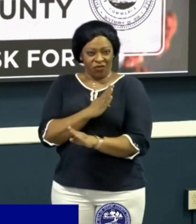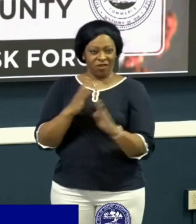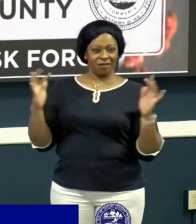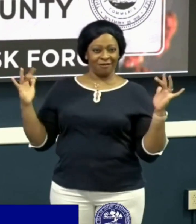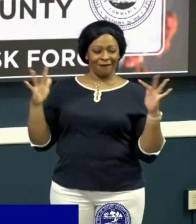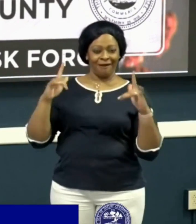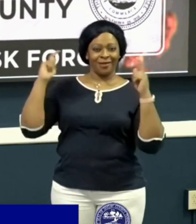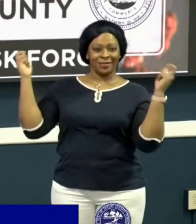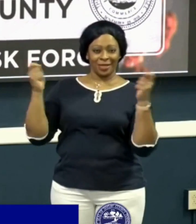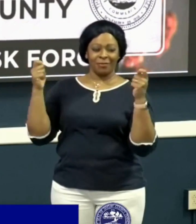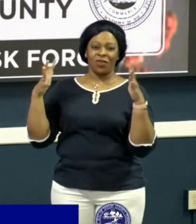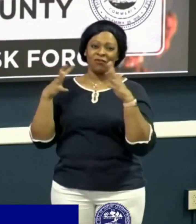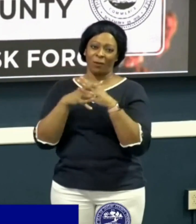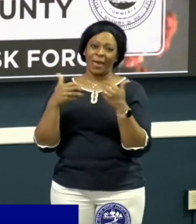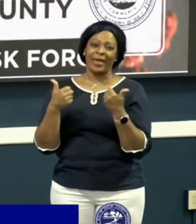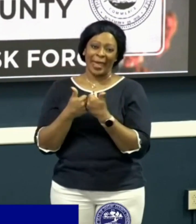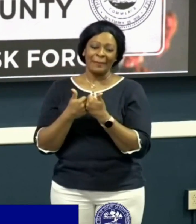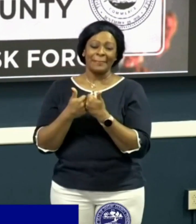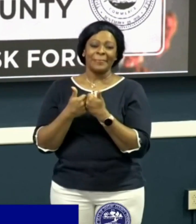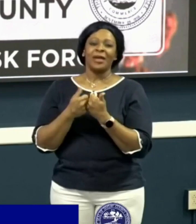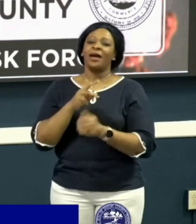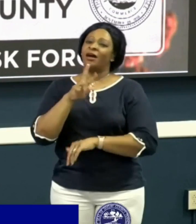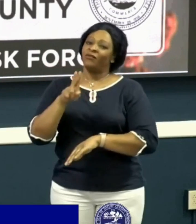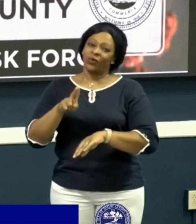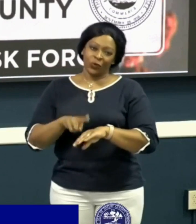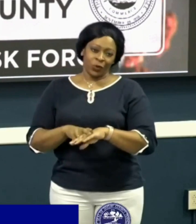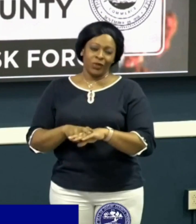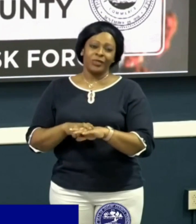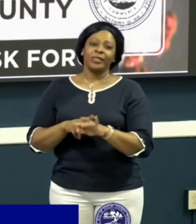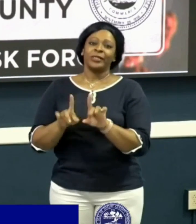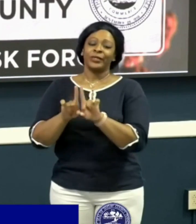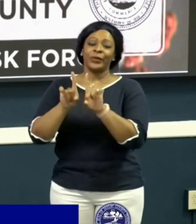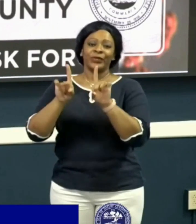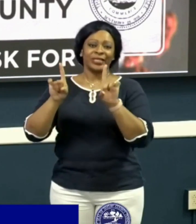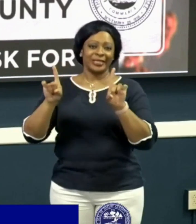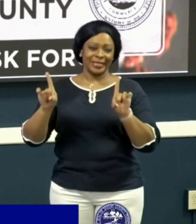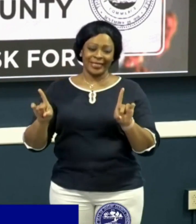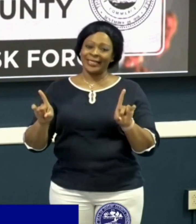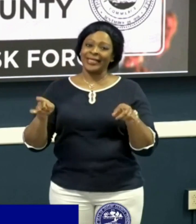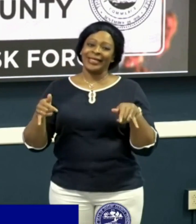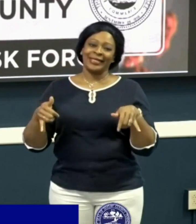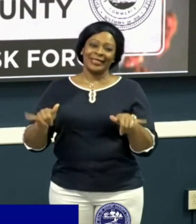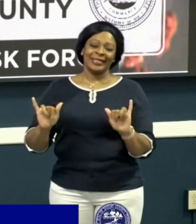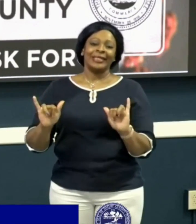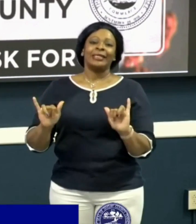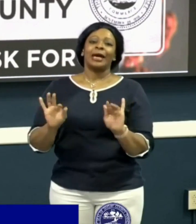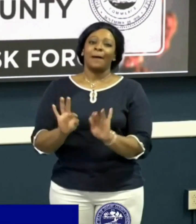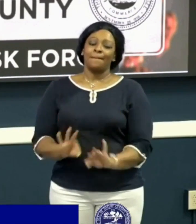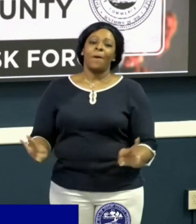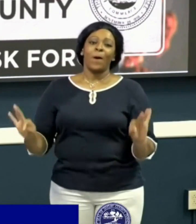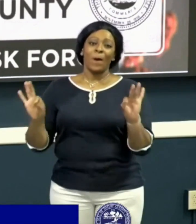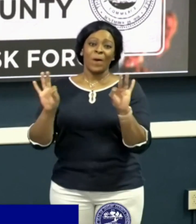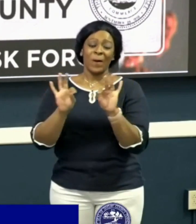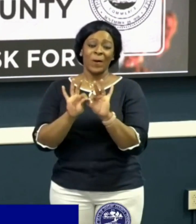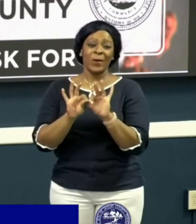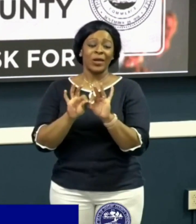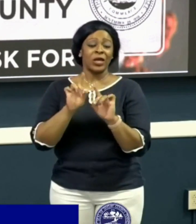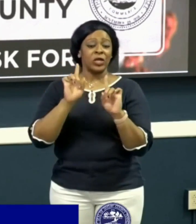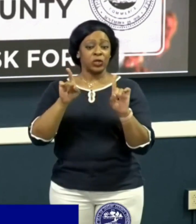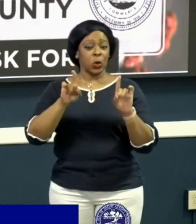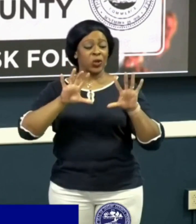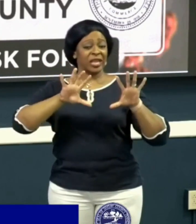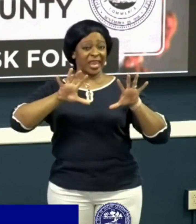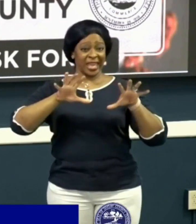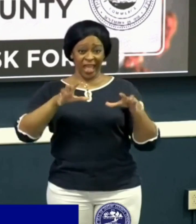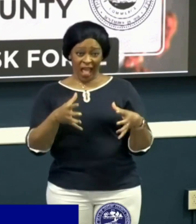and celebrate the Super Bowl. And then, of course, social distancing is still important. So if you go to a